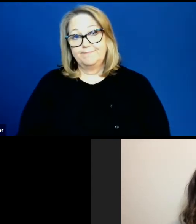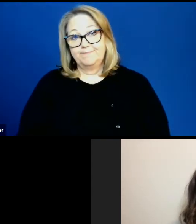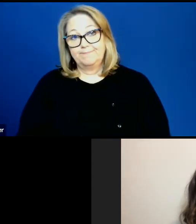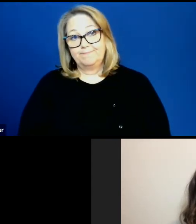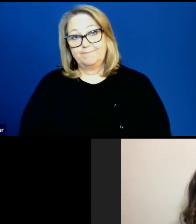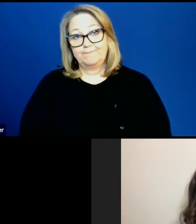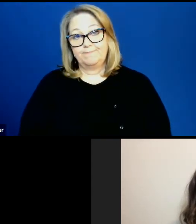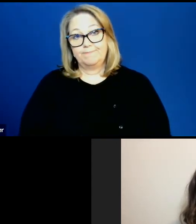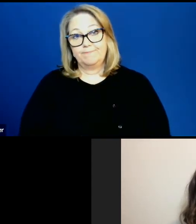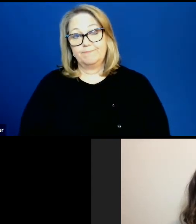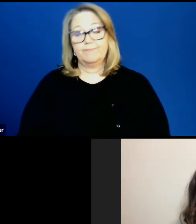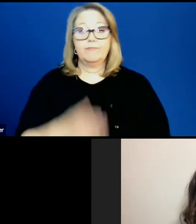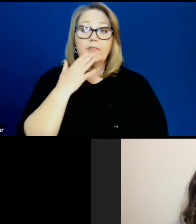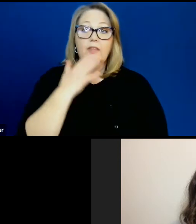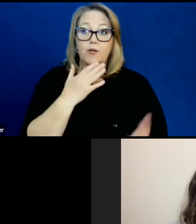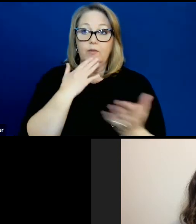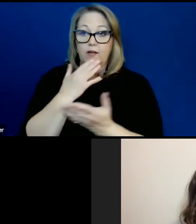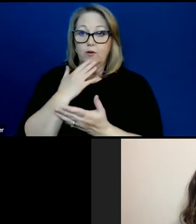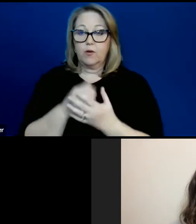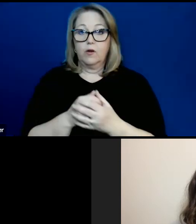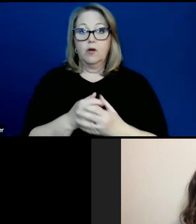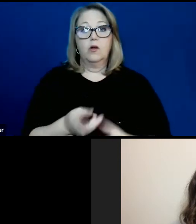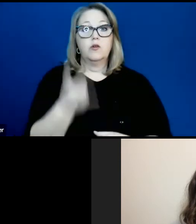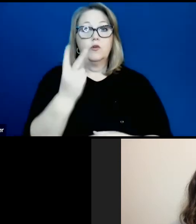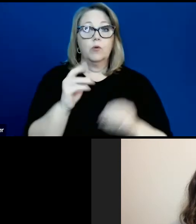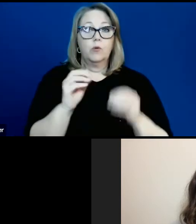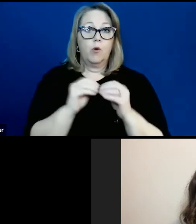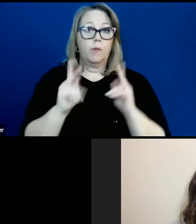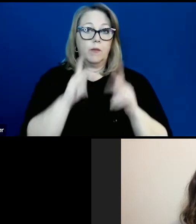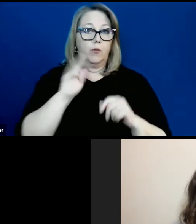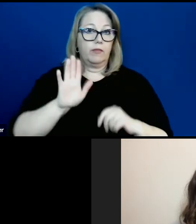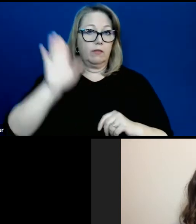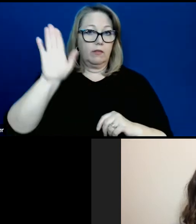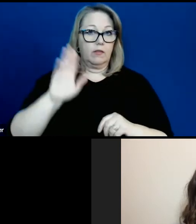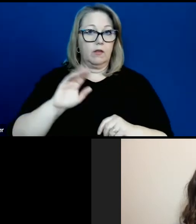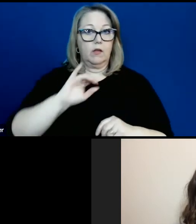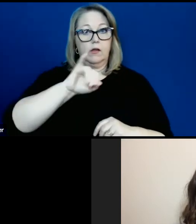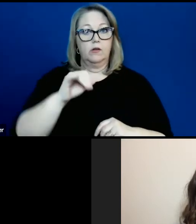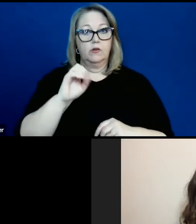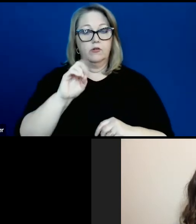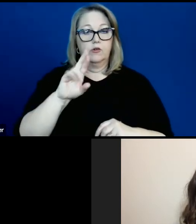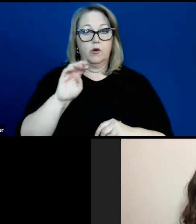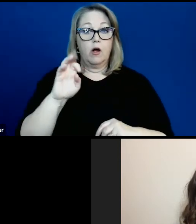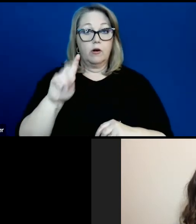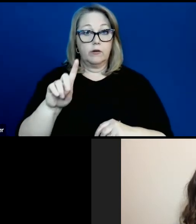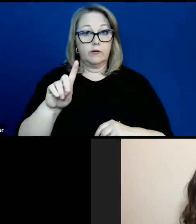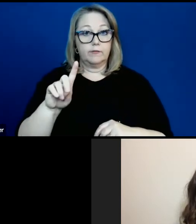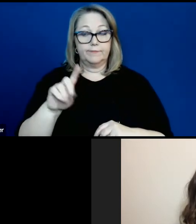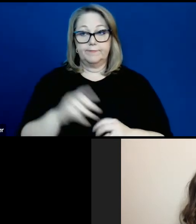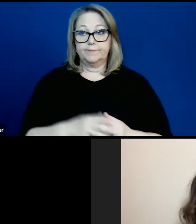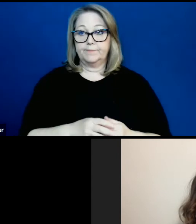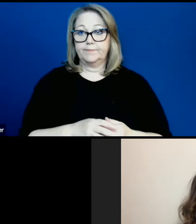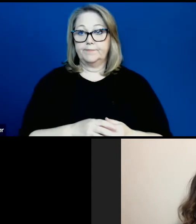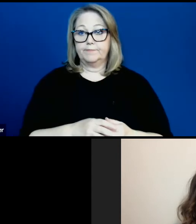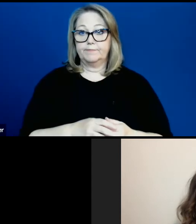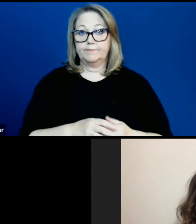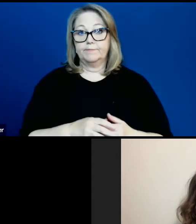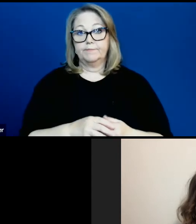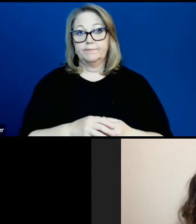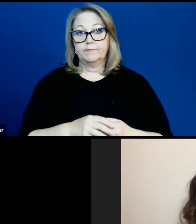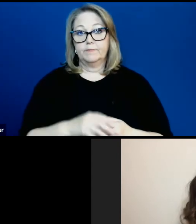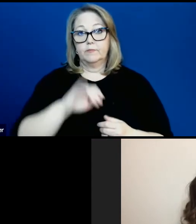Thank you, Governor. Thank you, Sasha, for the question. I have two more folks with hand raised. That's Gerard and Brett Forrest. So we can go through those two questions, please.